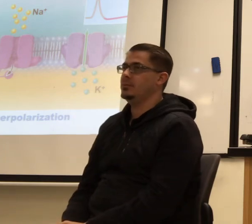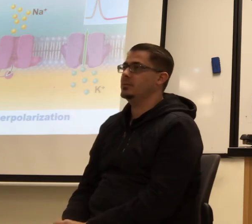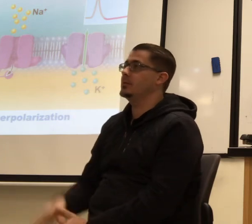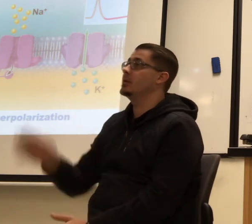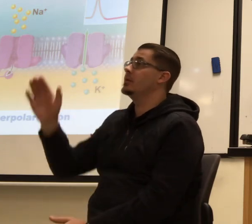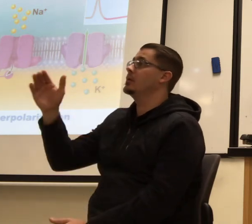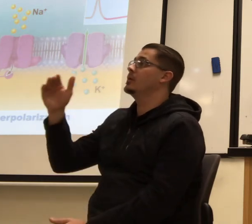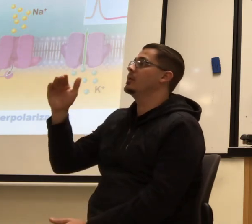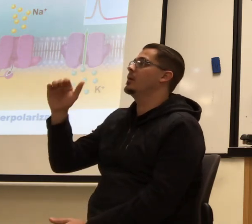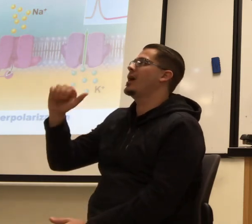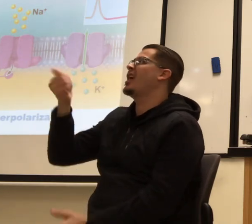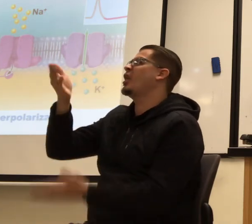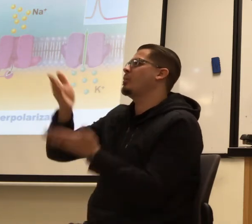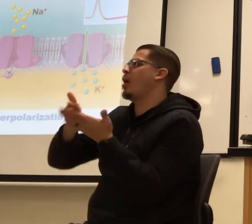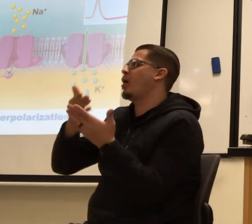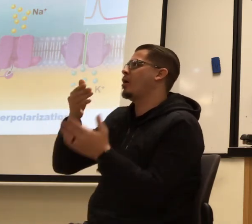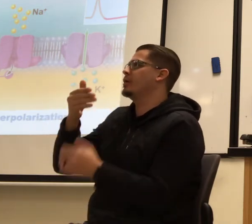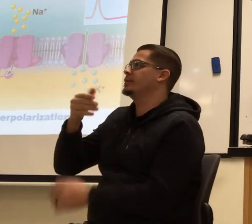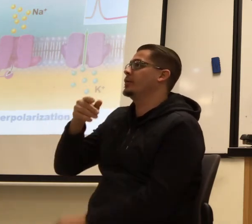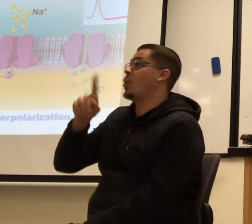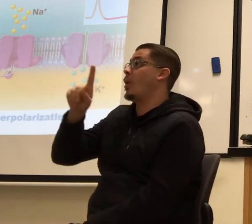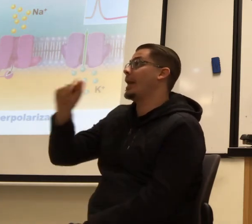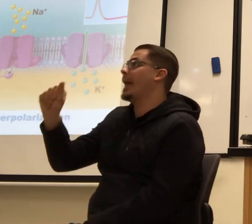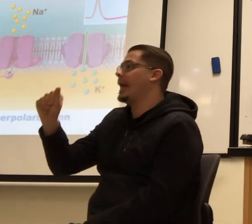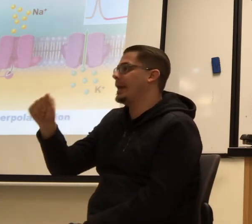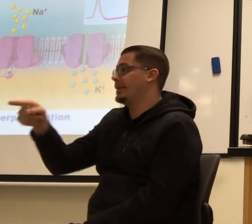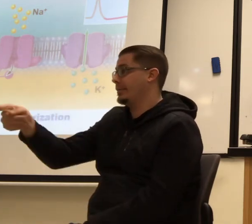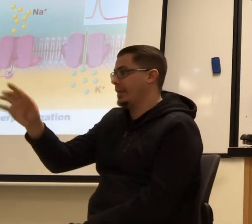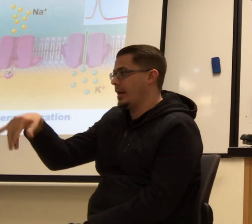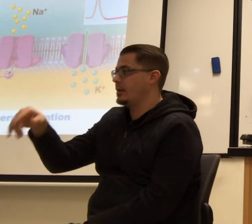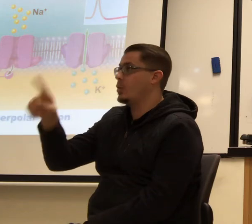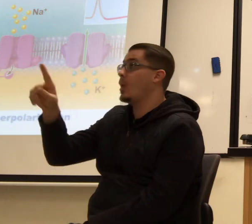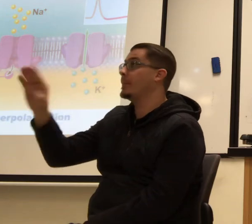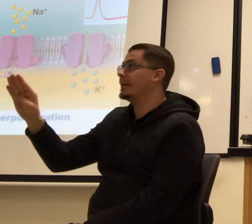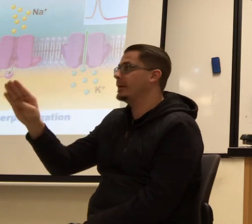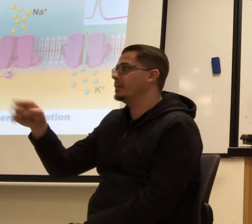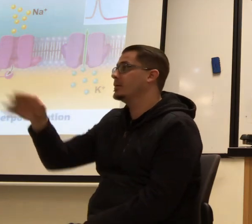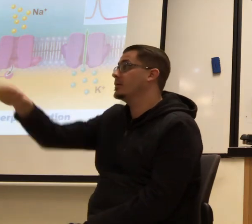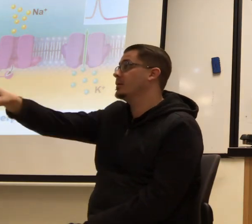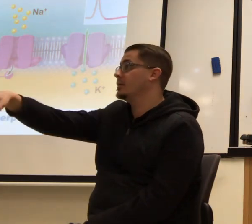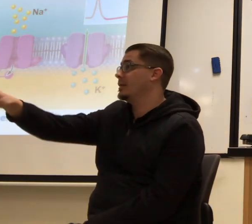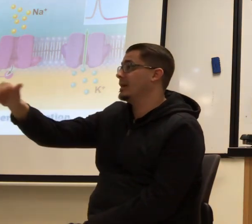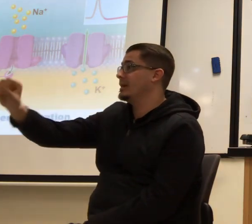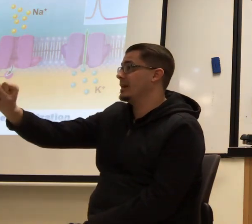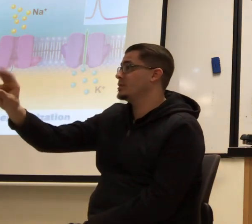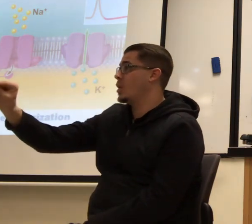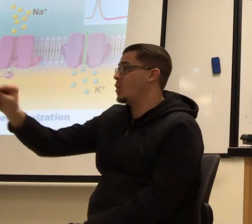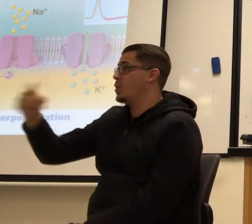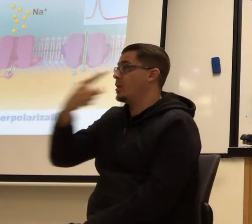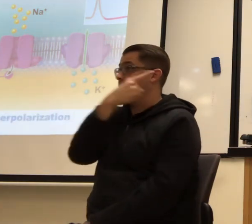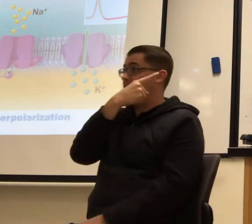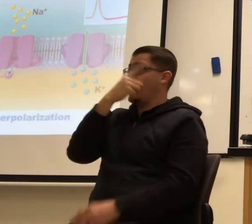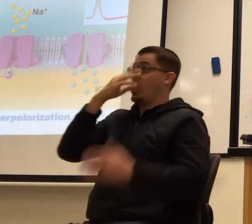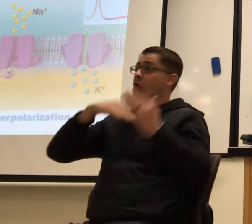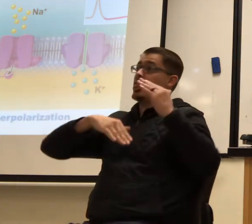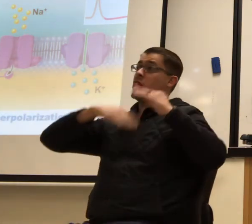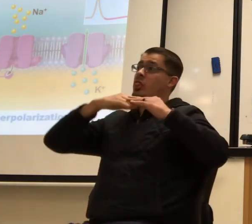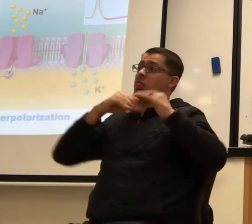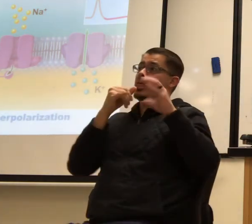Follow-up question for number 1. It's a yes/no question. For number 1, was threshold reached?